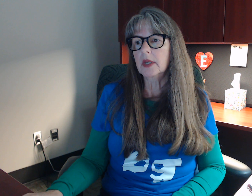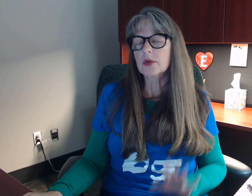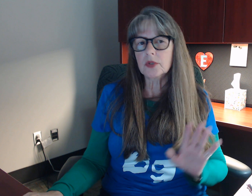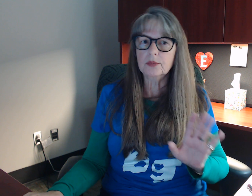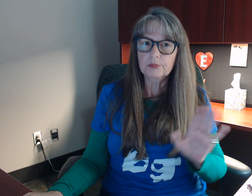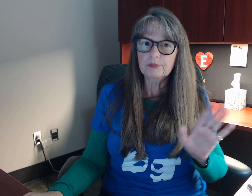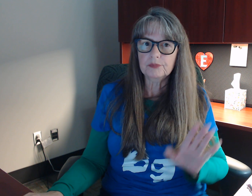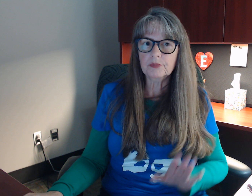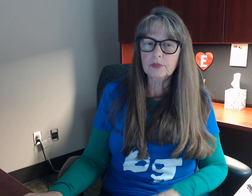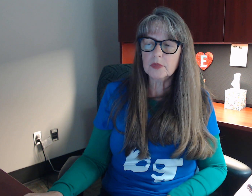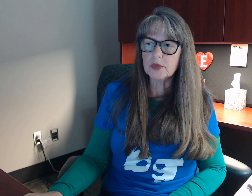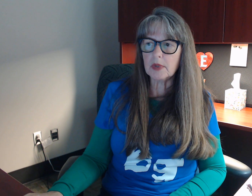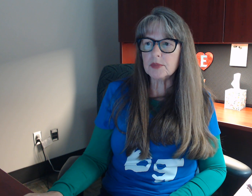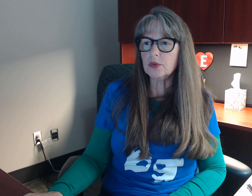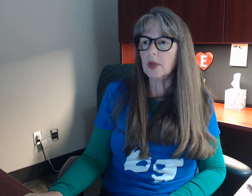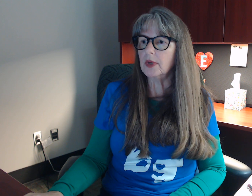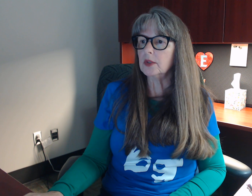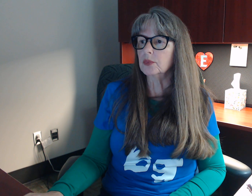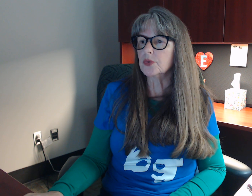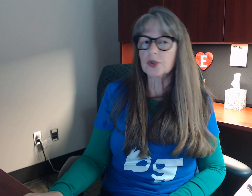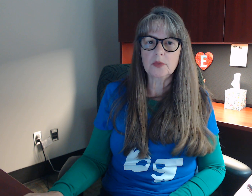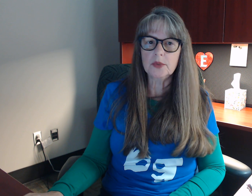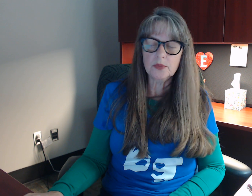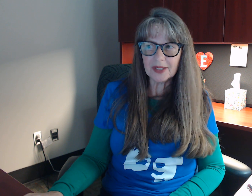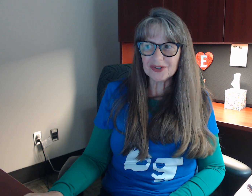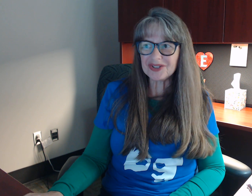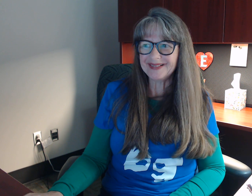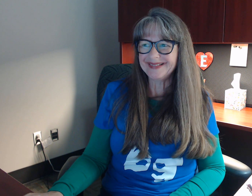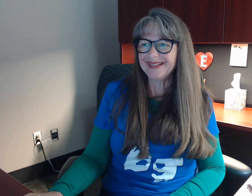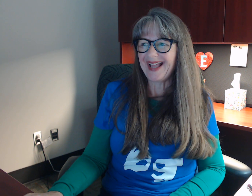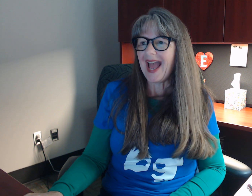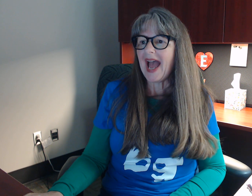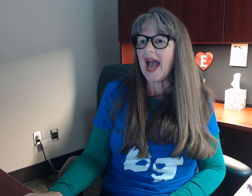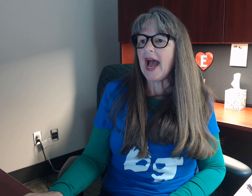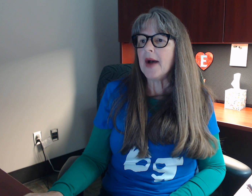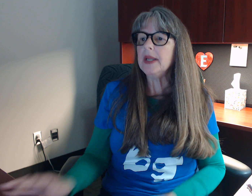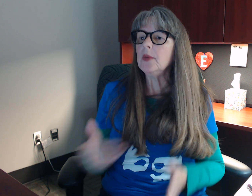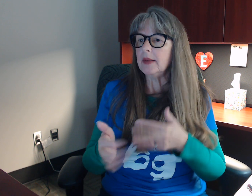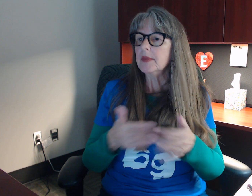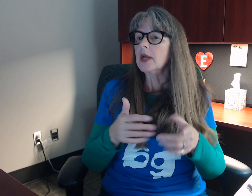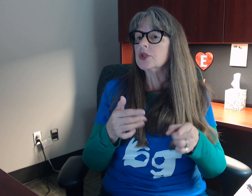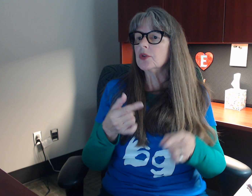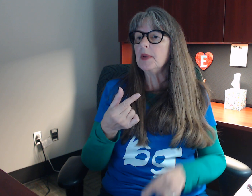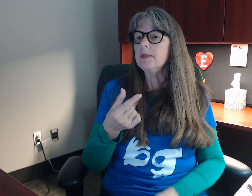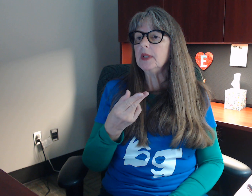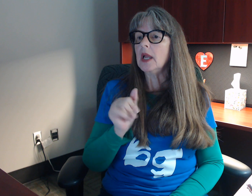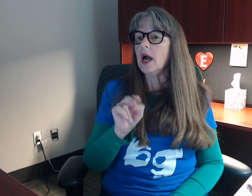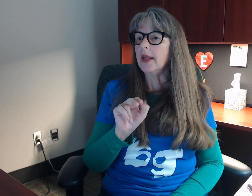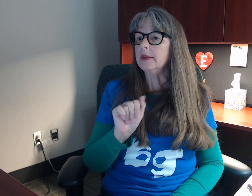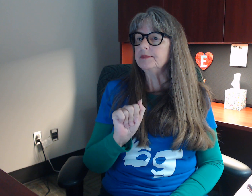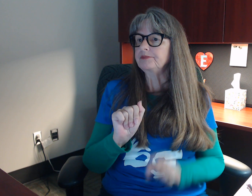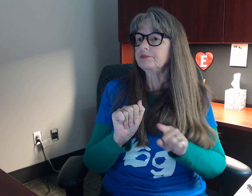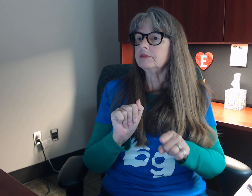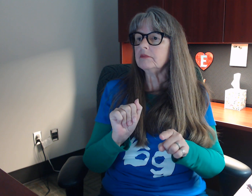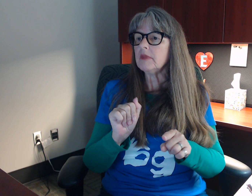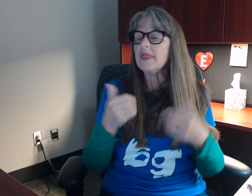So sometimes you can break the rules just like we do in English. Anyway, so the people in Ghana, they